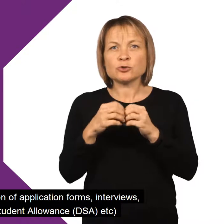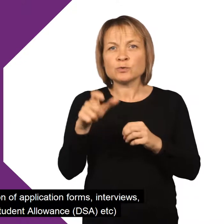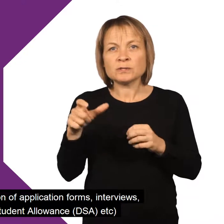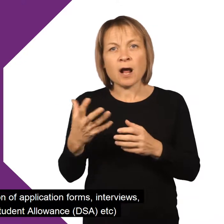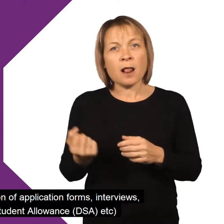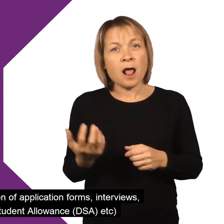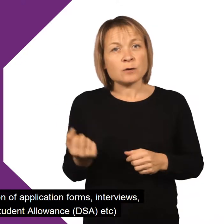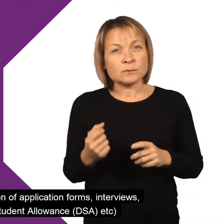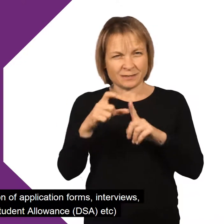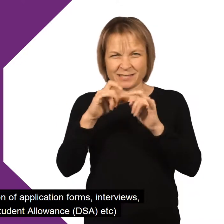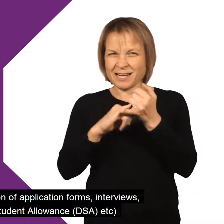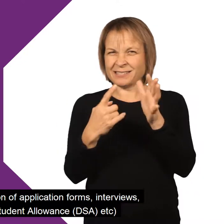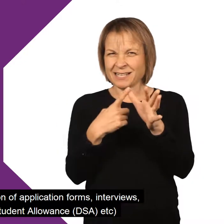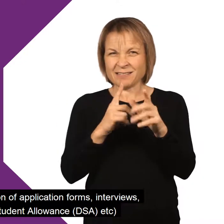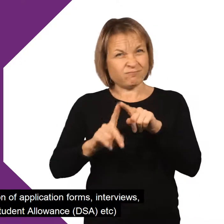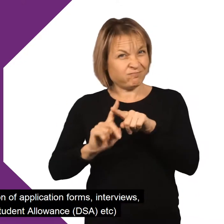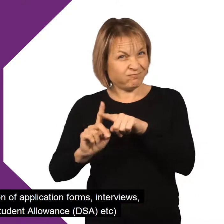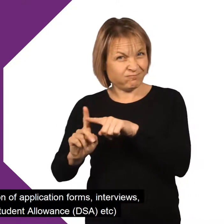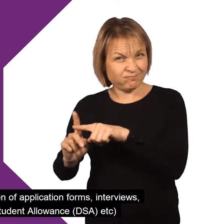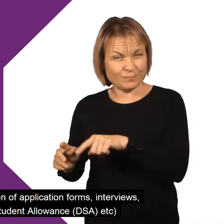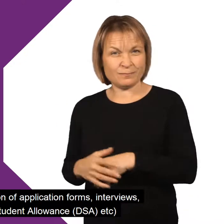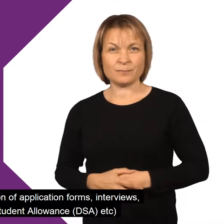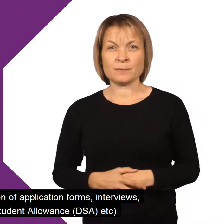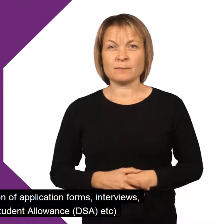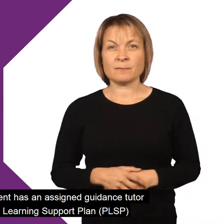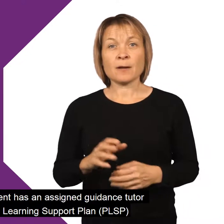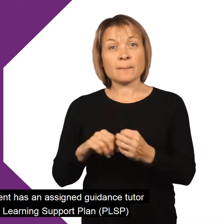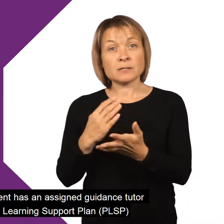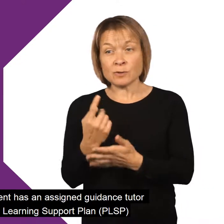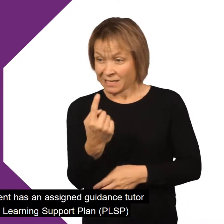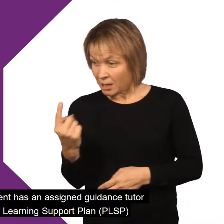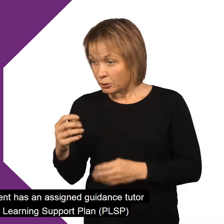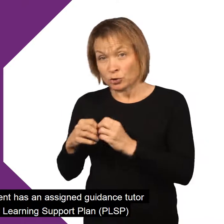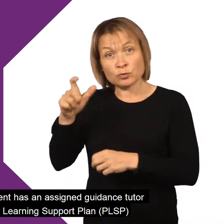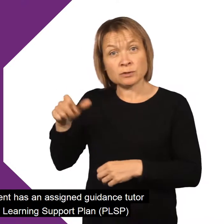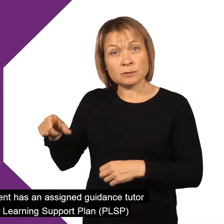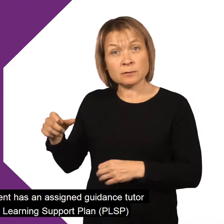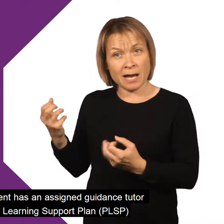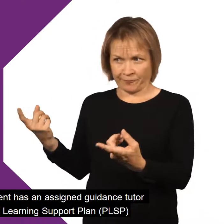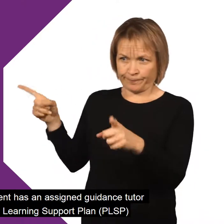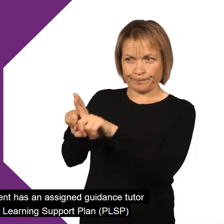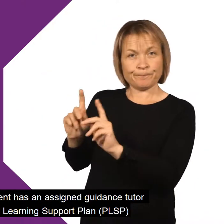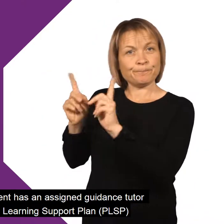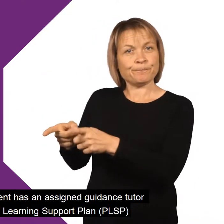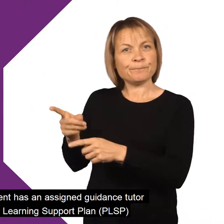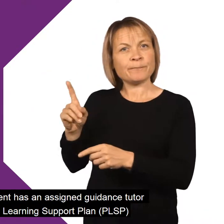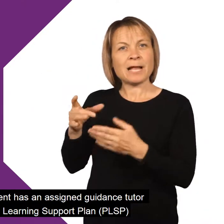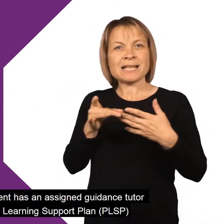student allowance etc Ensuring that every student has an assigned guidance